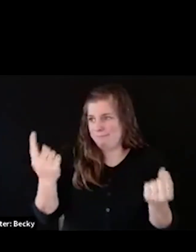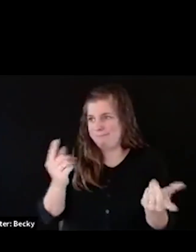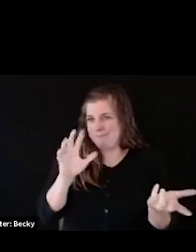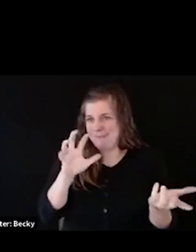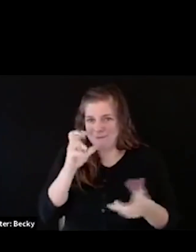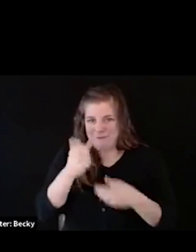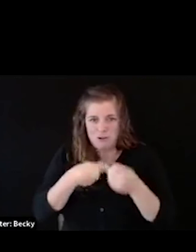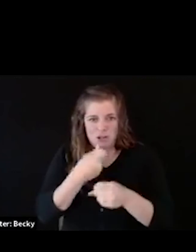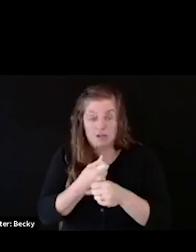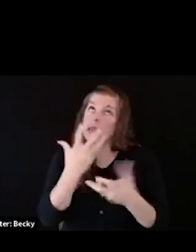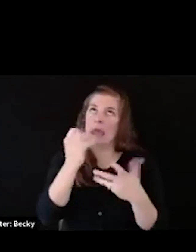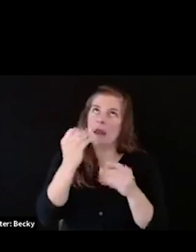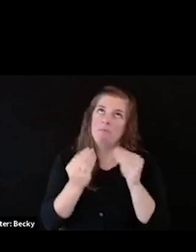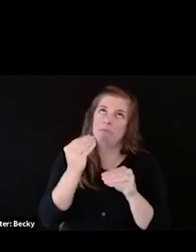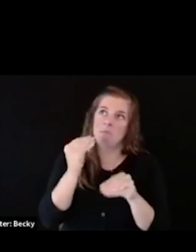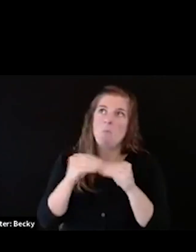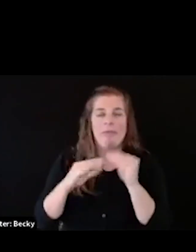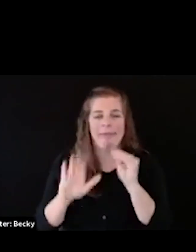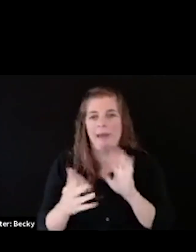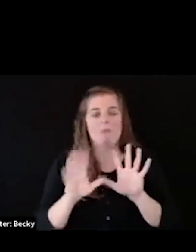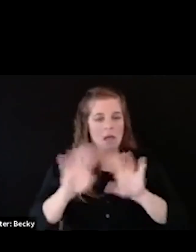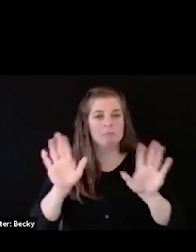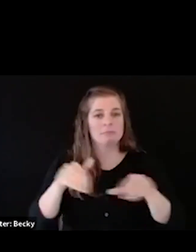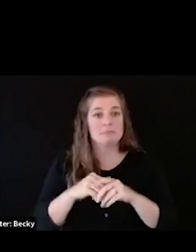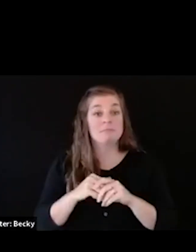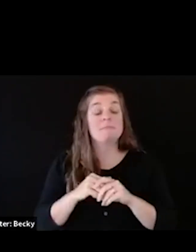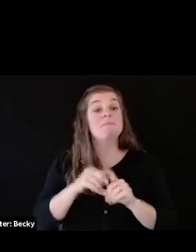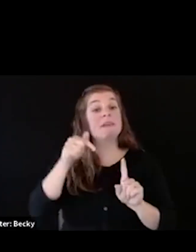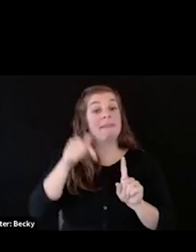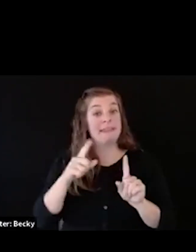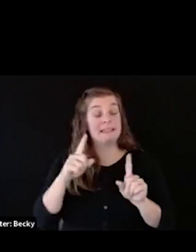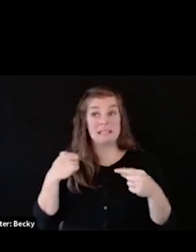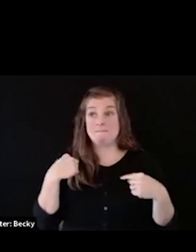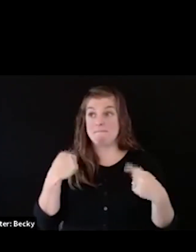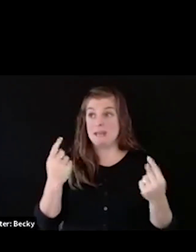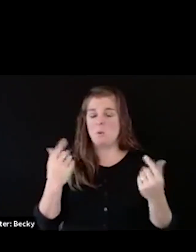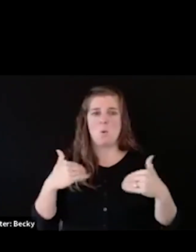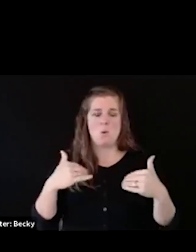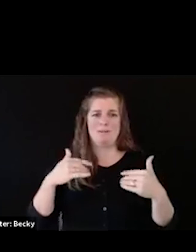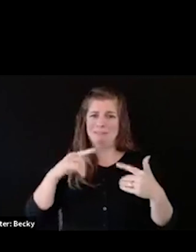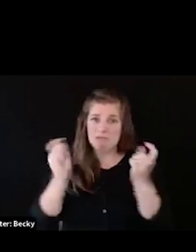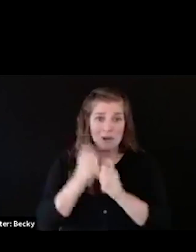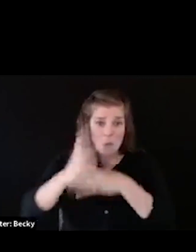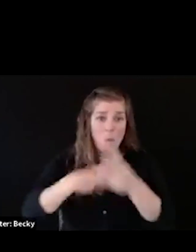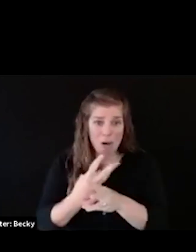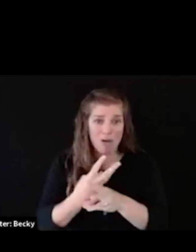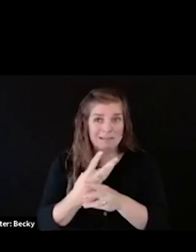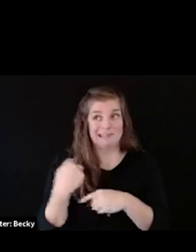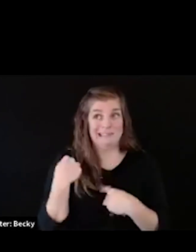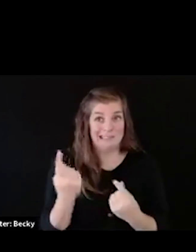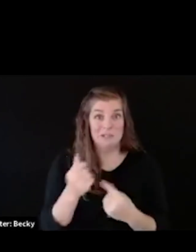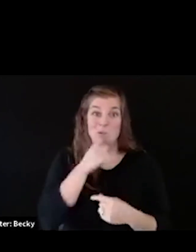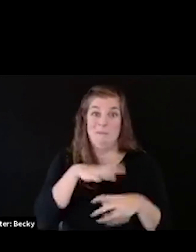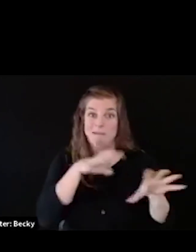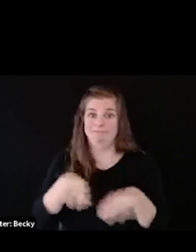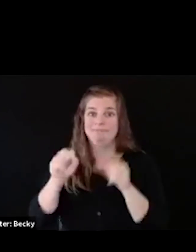utterly, and longer, but certainly the last half century has been incredibly world changing. And I mean, on